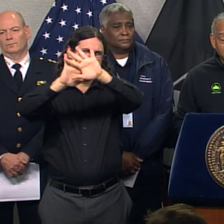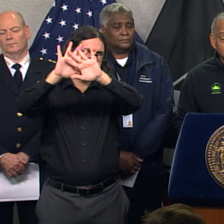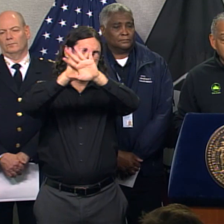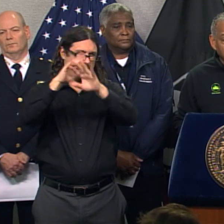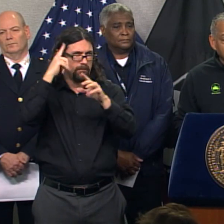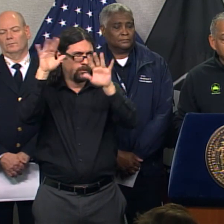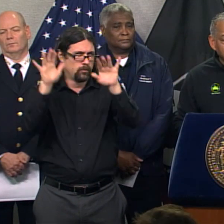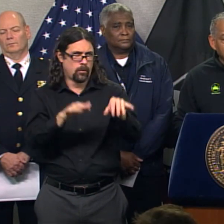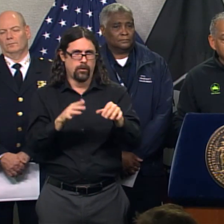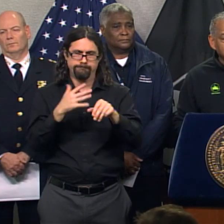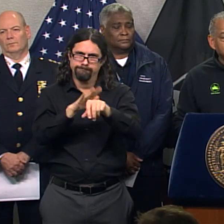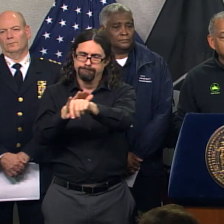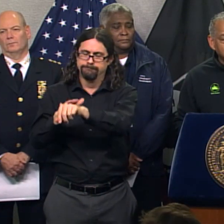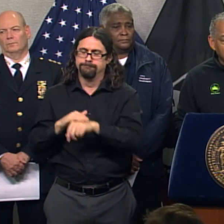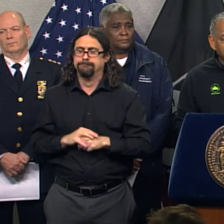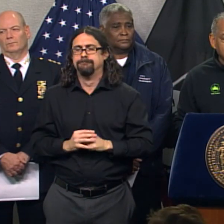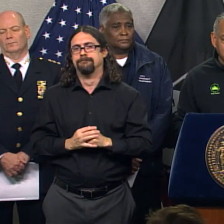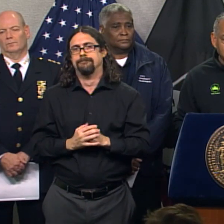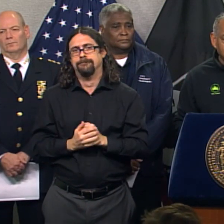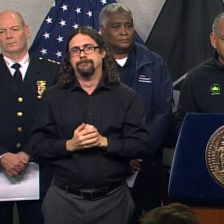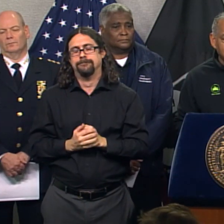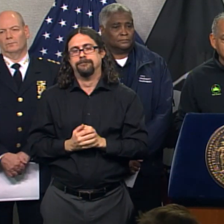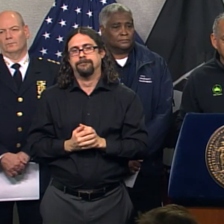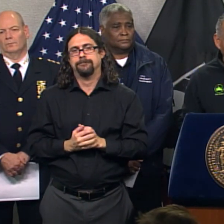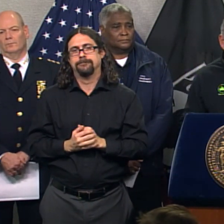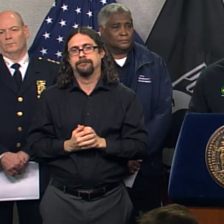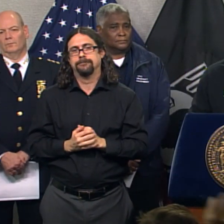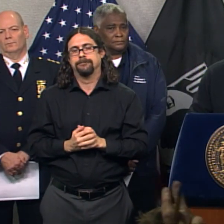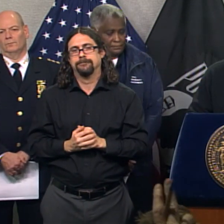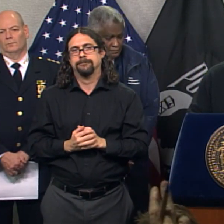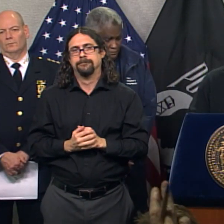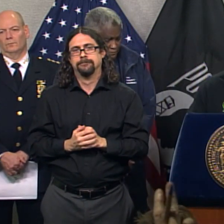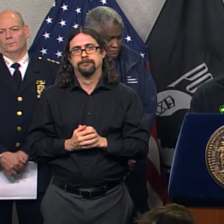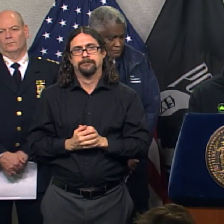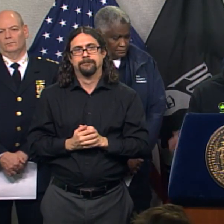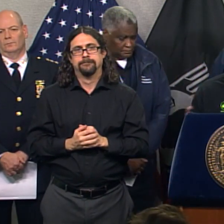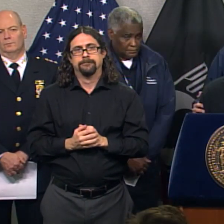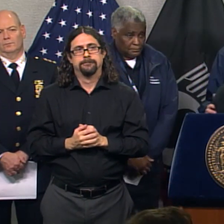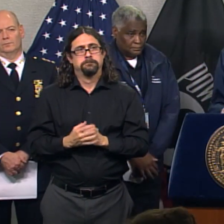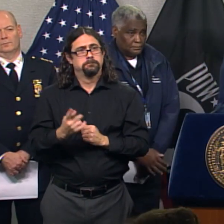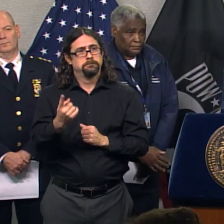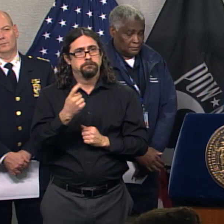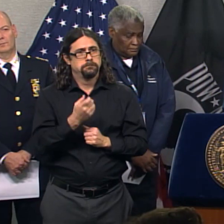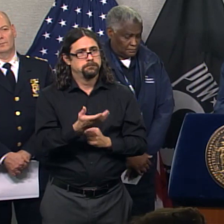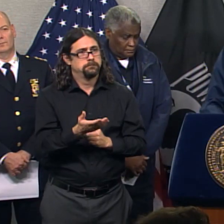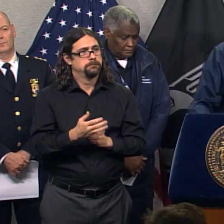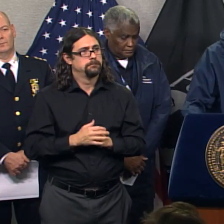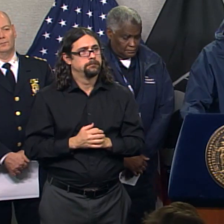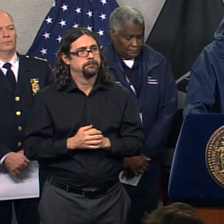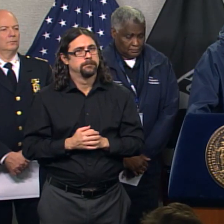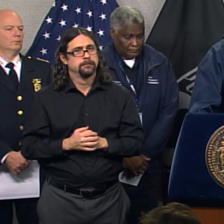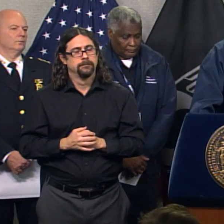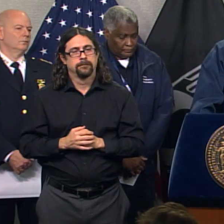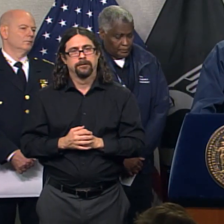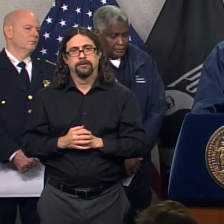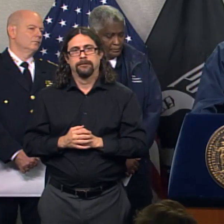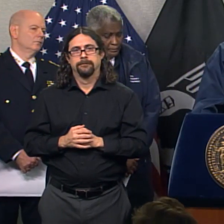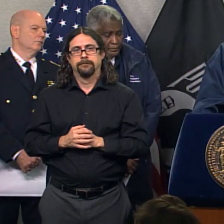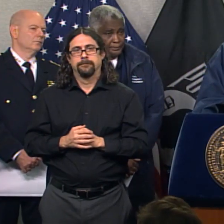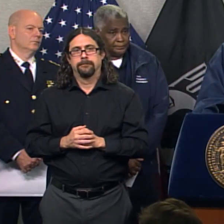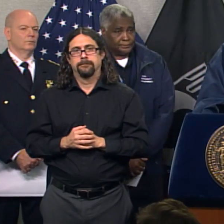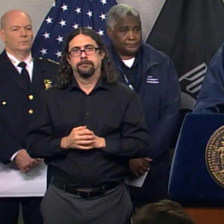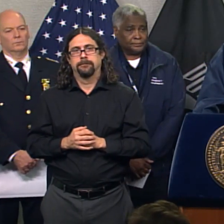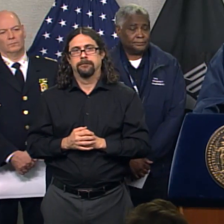But parks are not closed, but we encourage people to stay away until the storm passes. Willie? I think a lot of people would say it's sensible to keep kids home